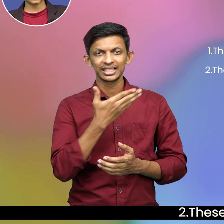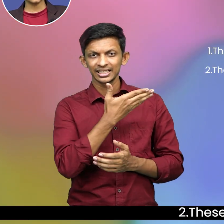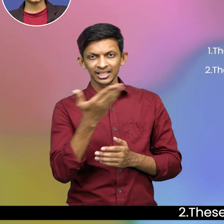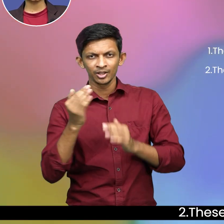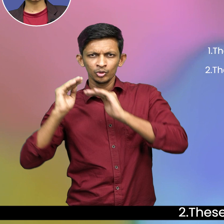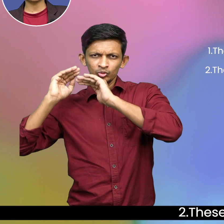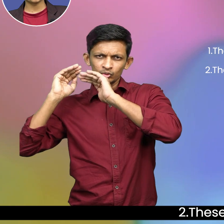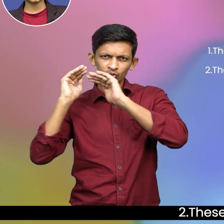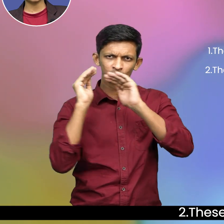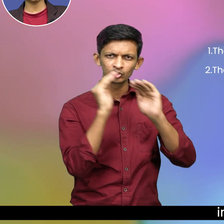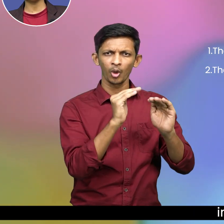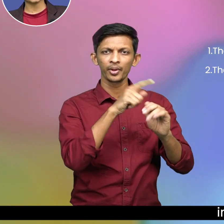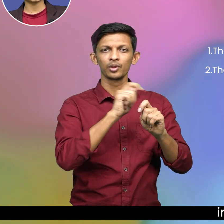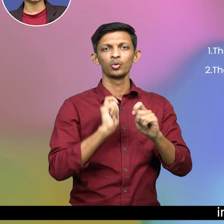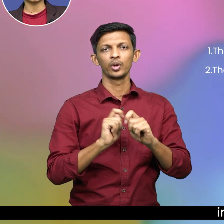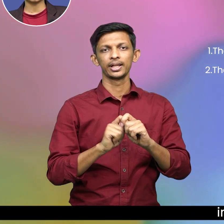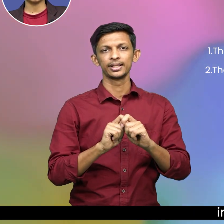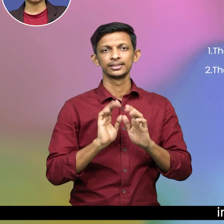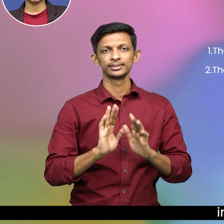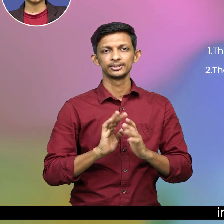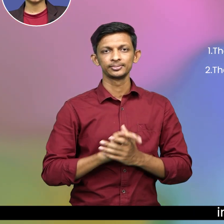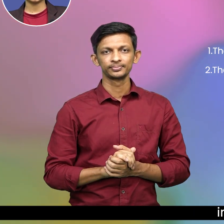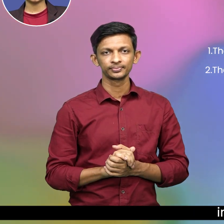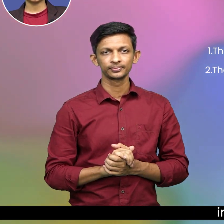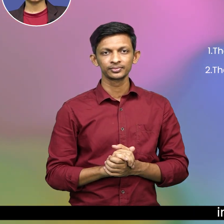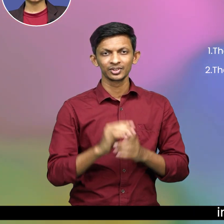These are supportive in function.